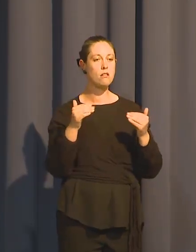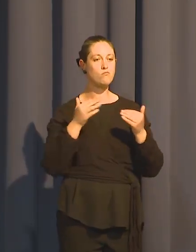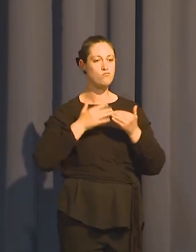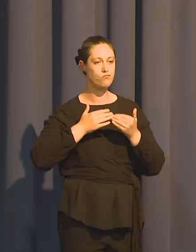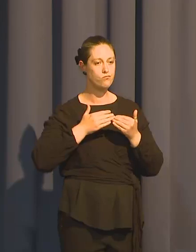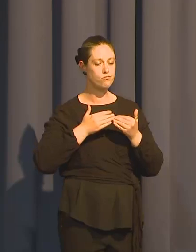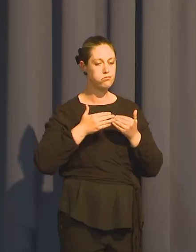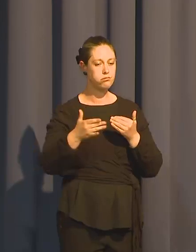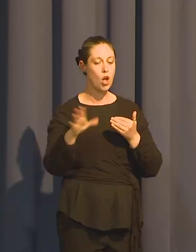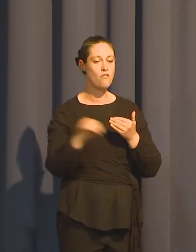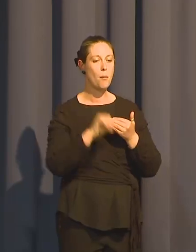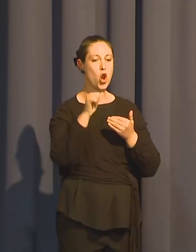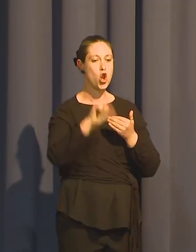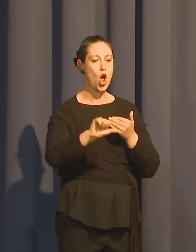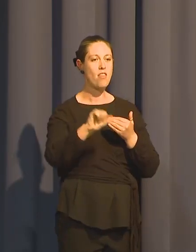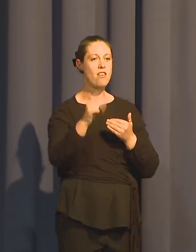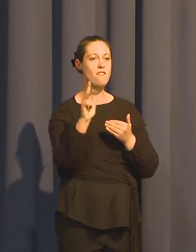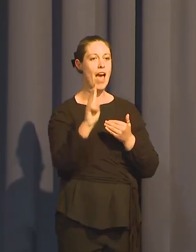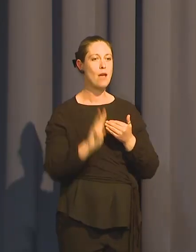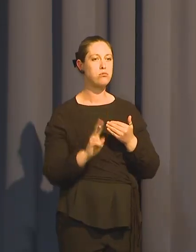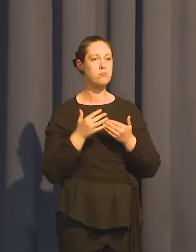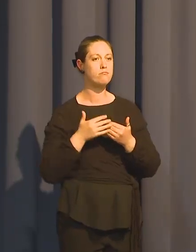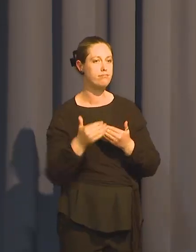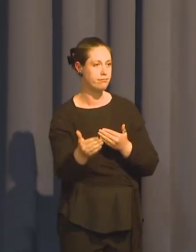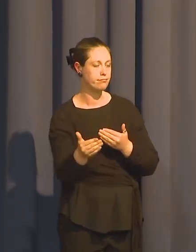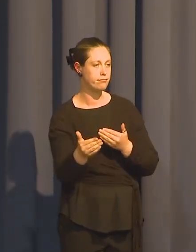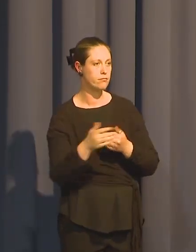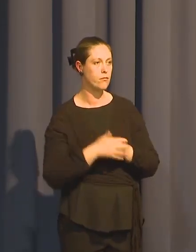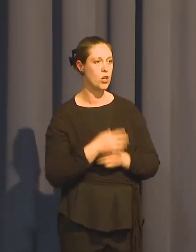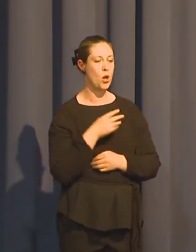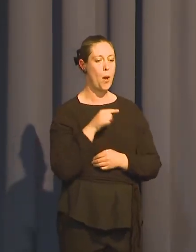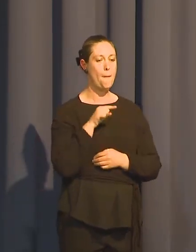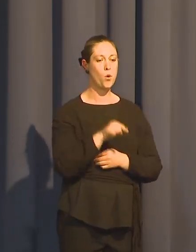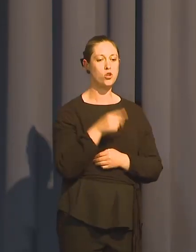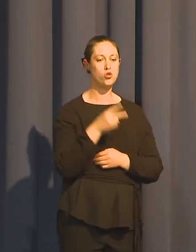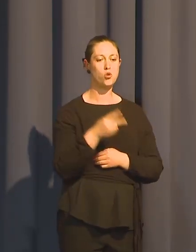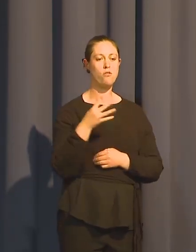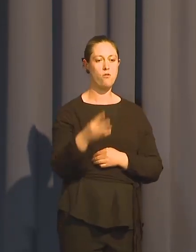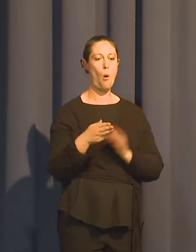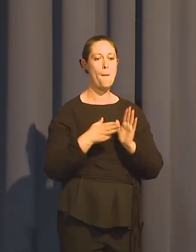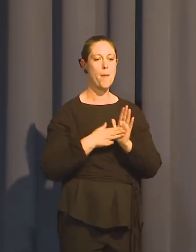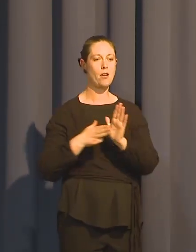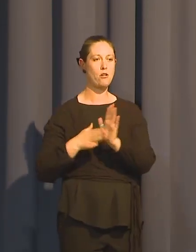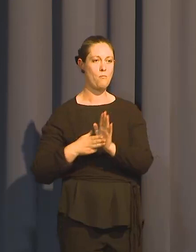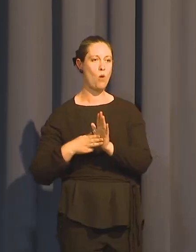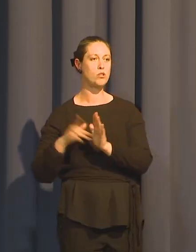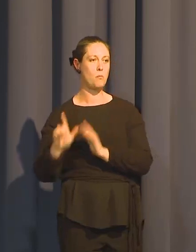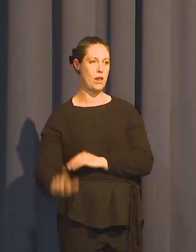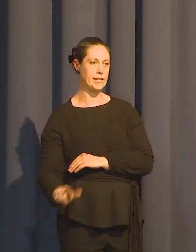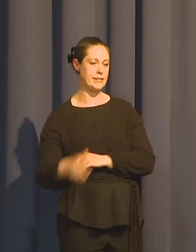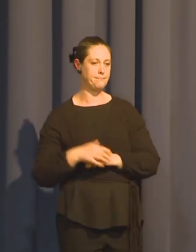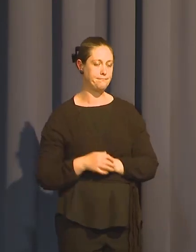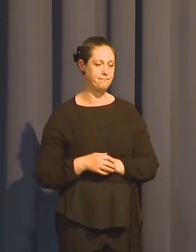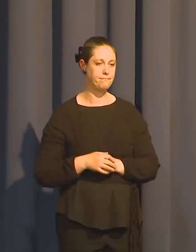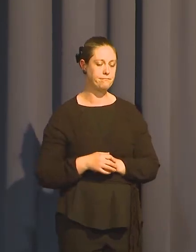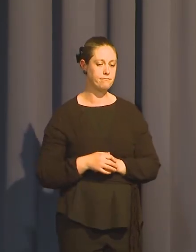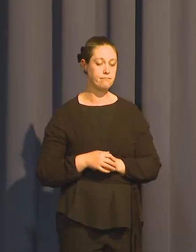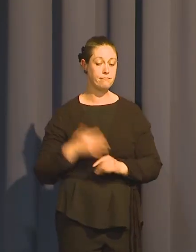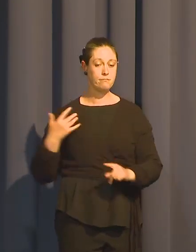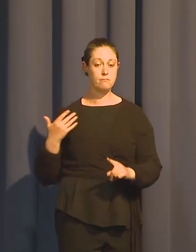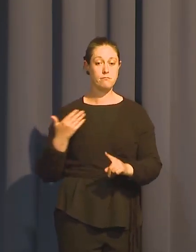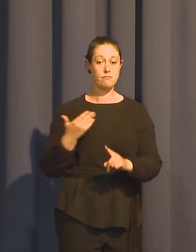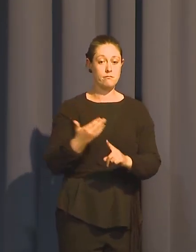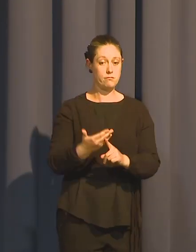from the 9th of April this year. So that's the 0.24 micromoles per litre. Up until the 9th of April,